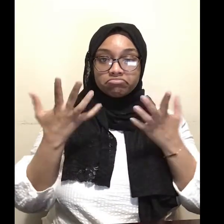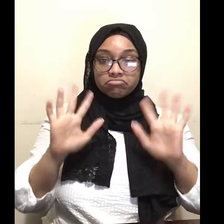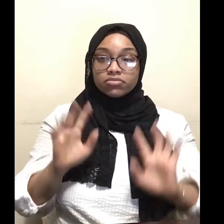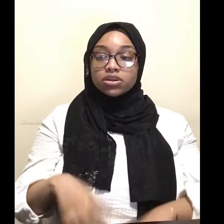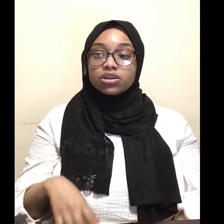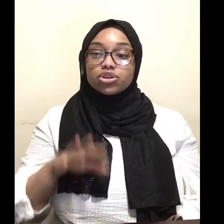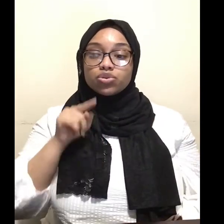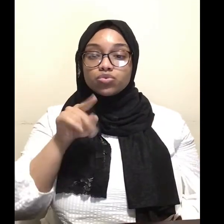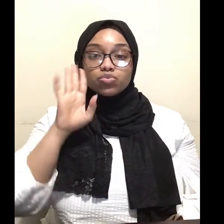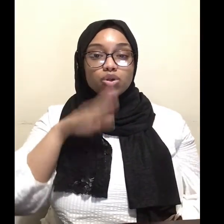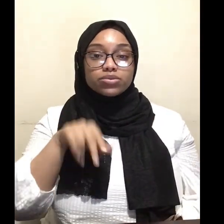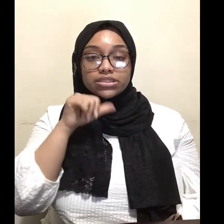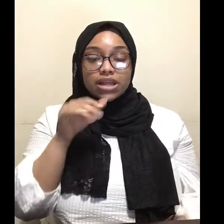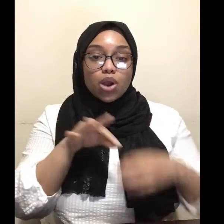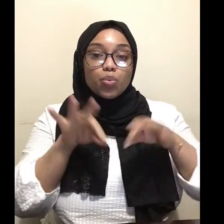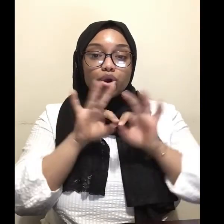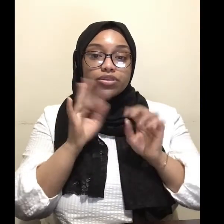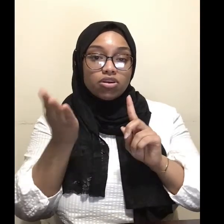to confront the board chair